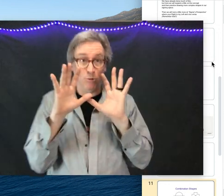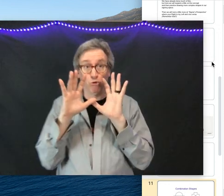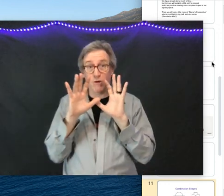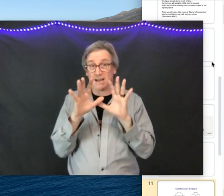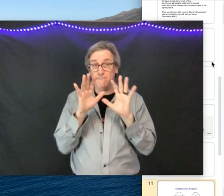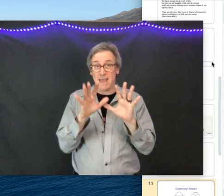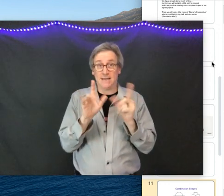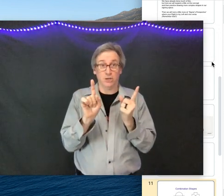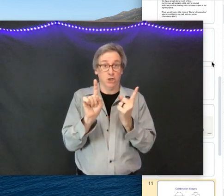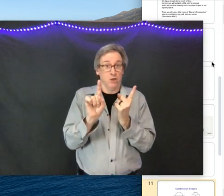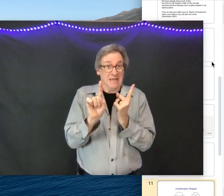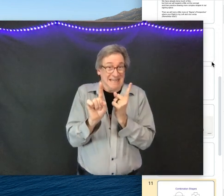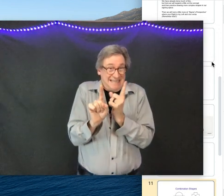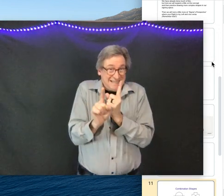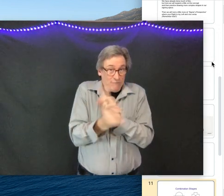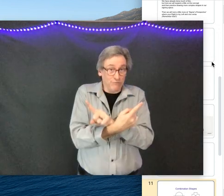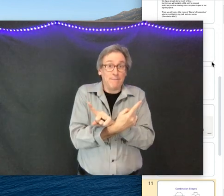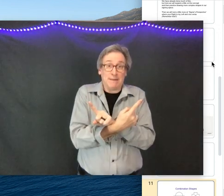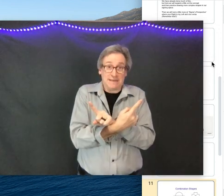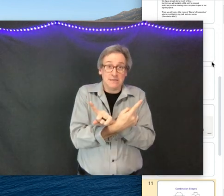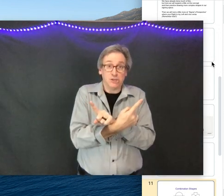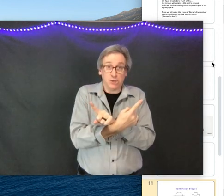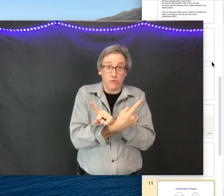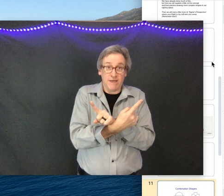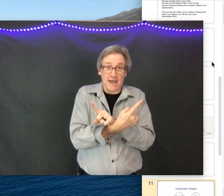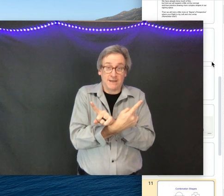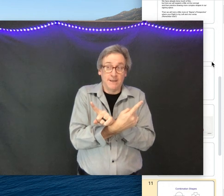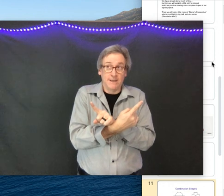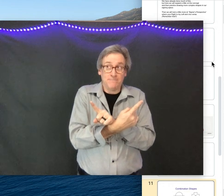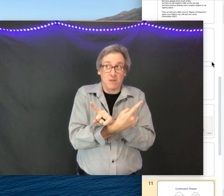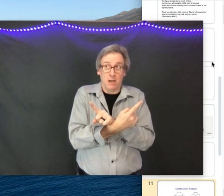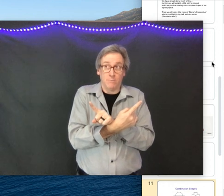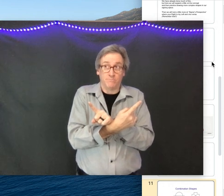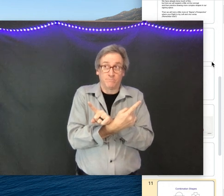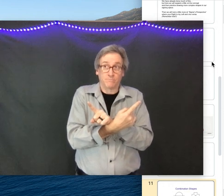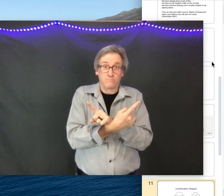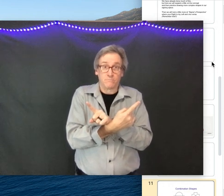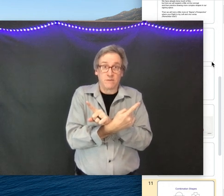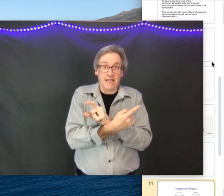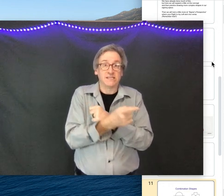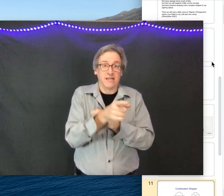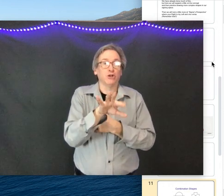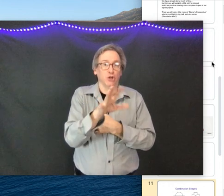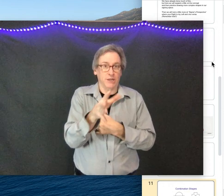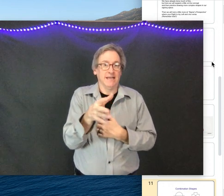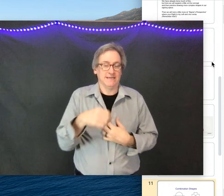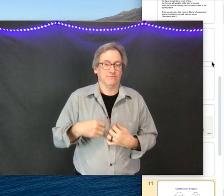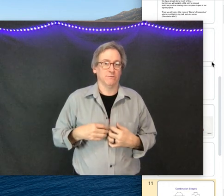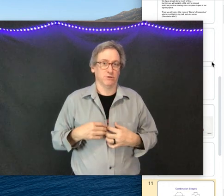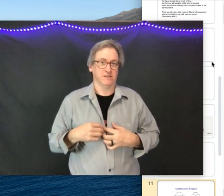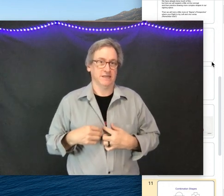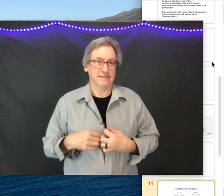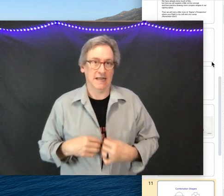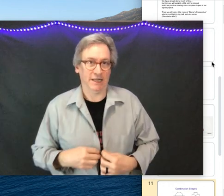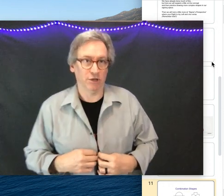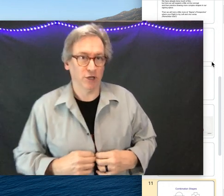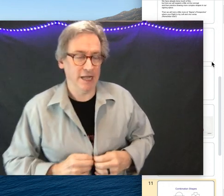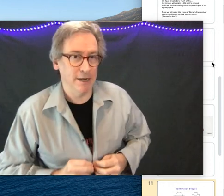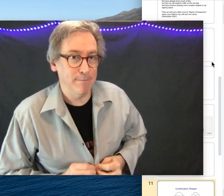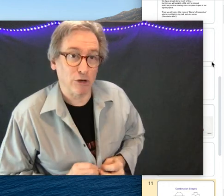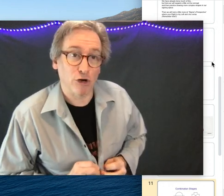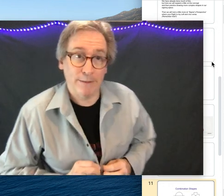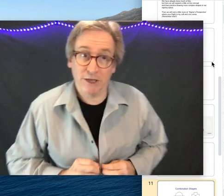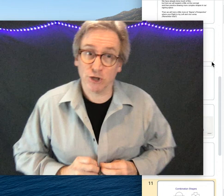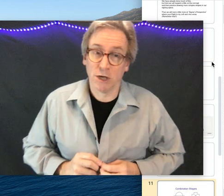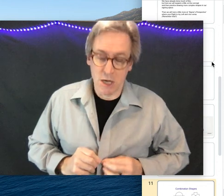So I will recommend flip it so that it's like you're looking at a different person. It's not like you're looking